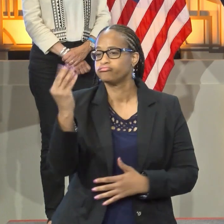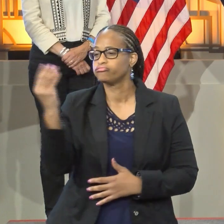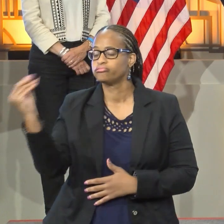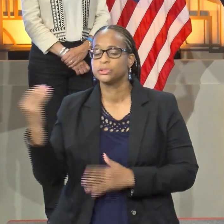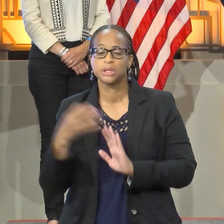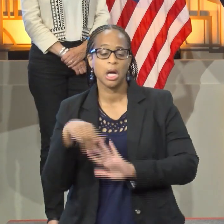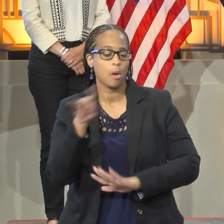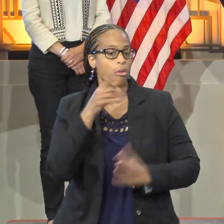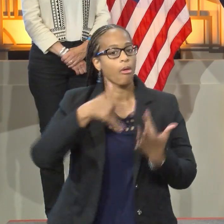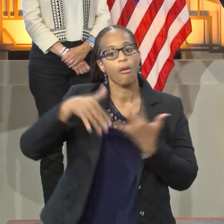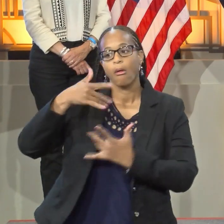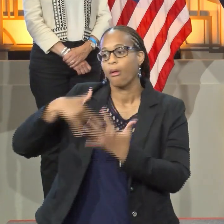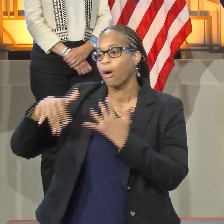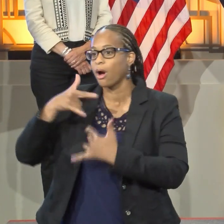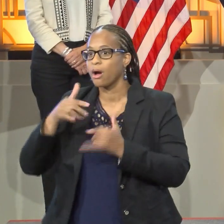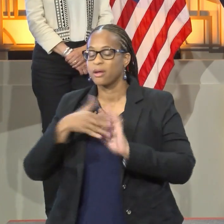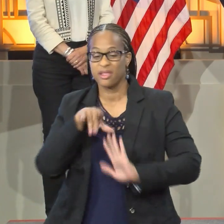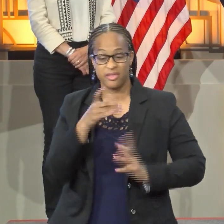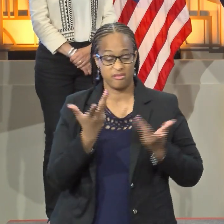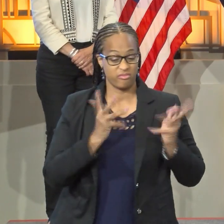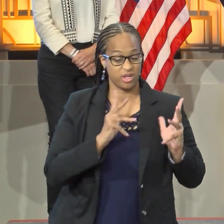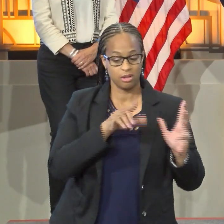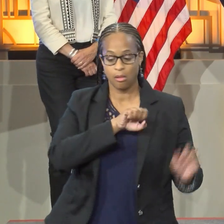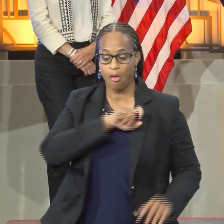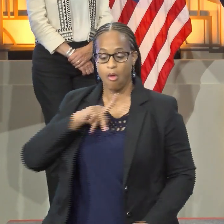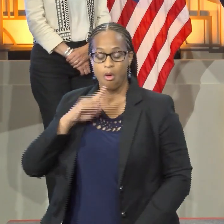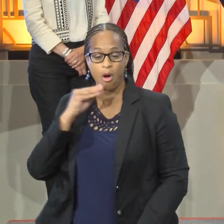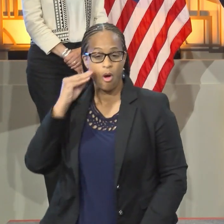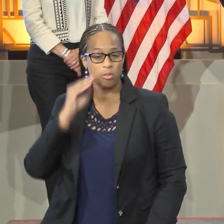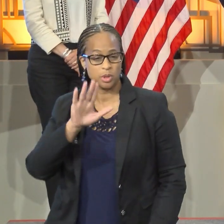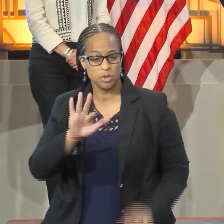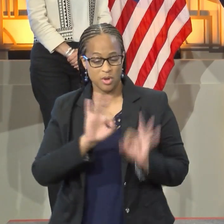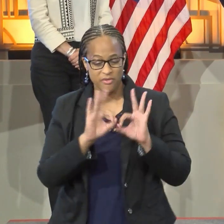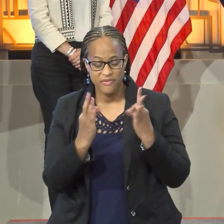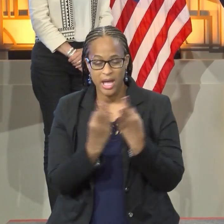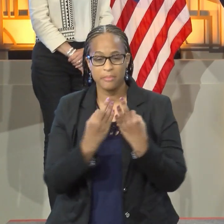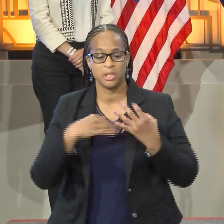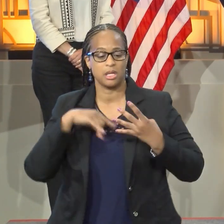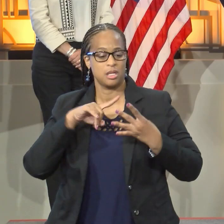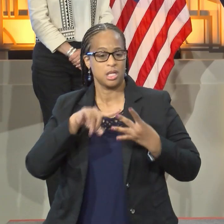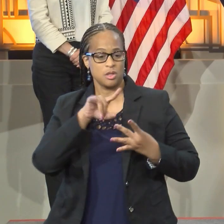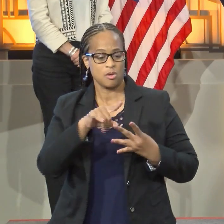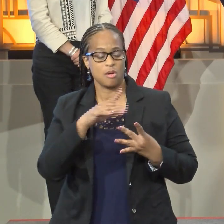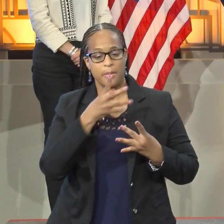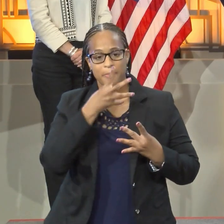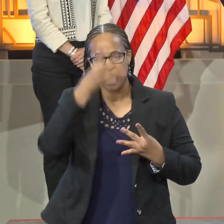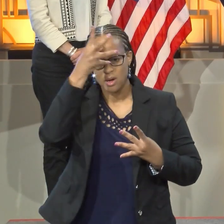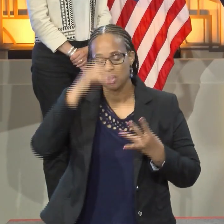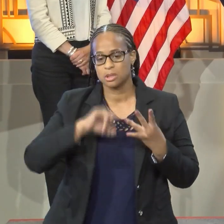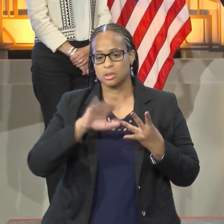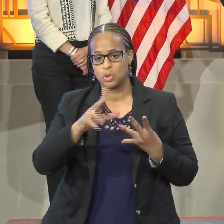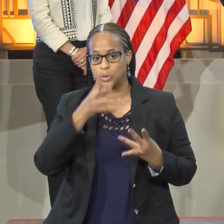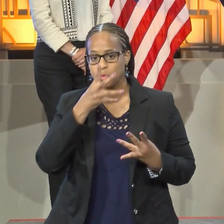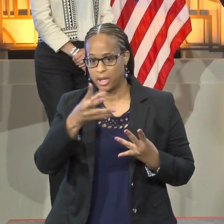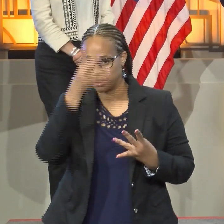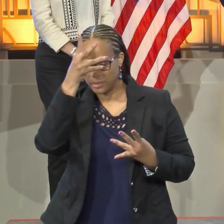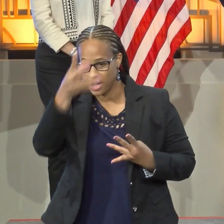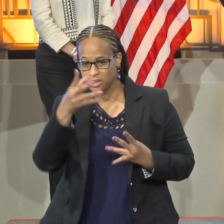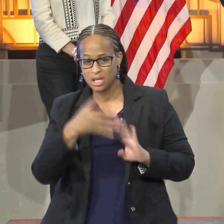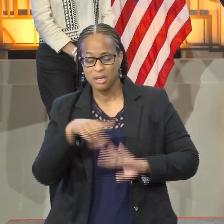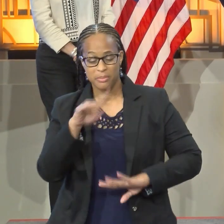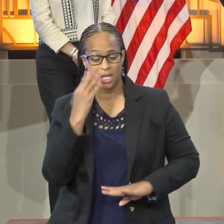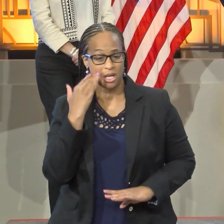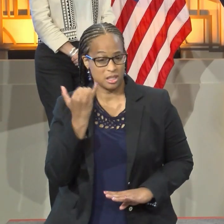about and returning home to your family members, to your parents, or to your grandparents, because there are